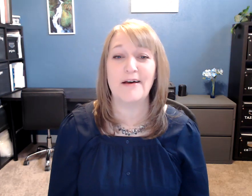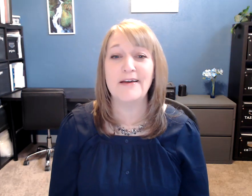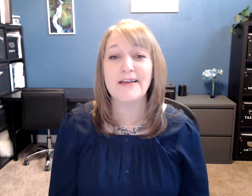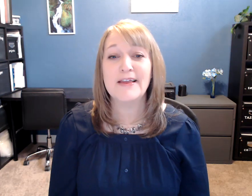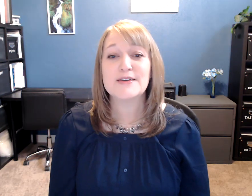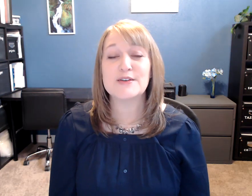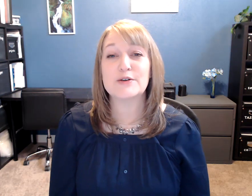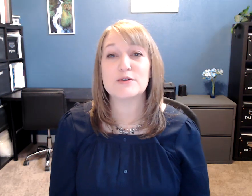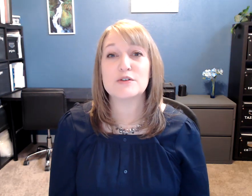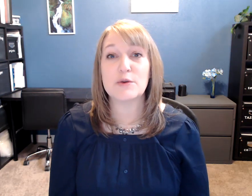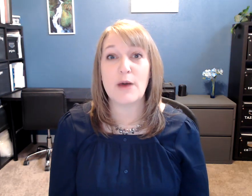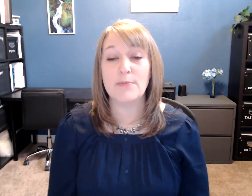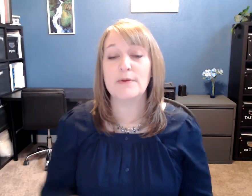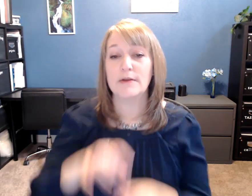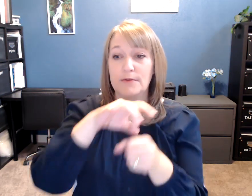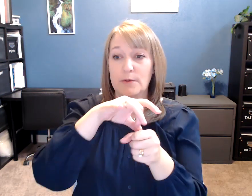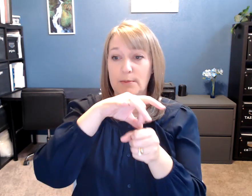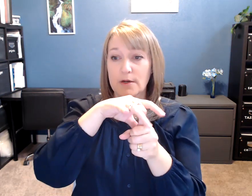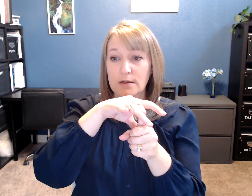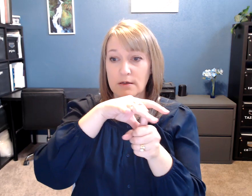but so soda pop, if you remember.